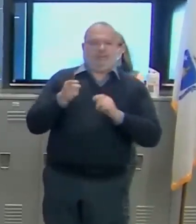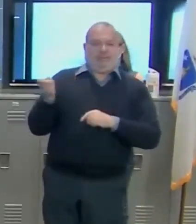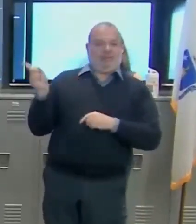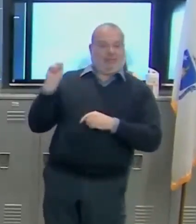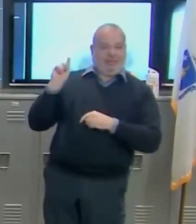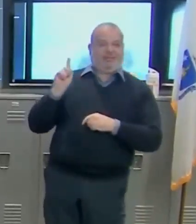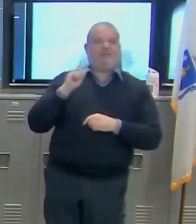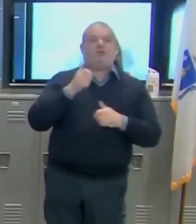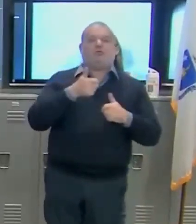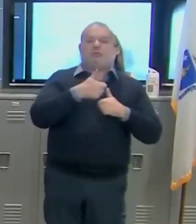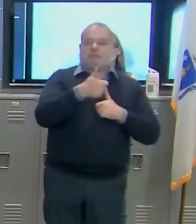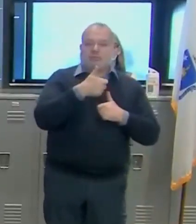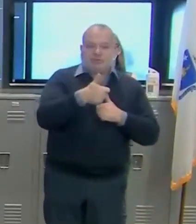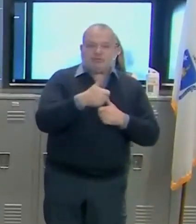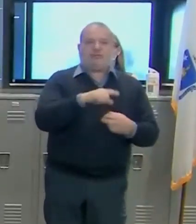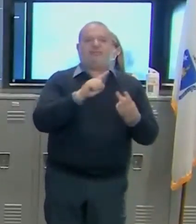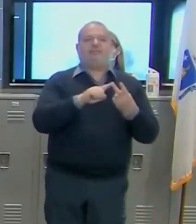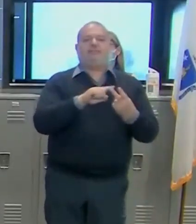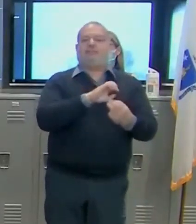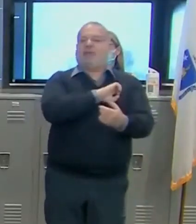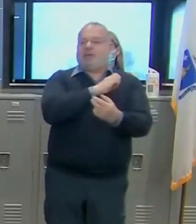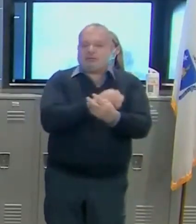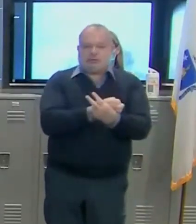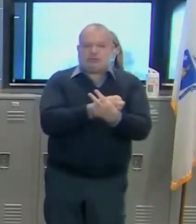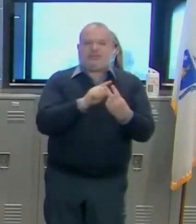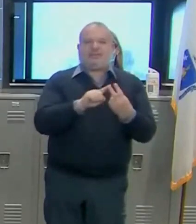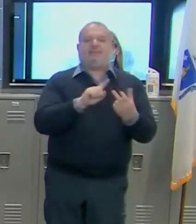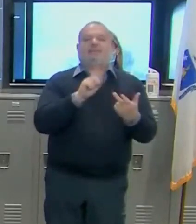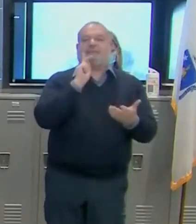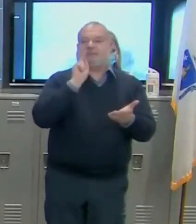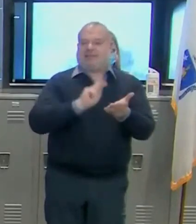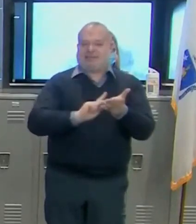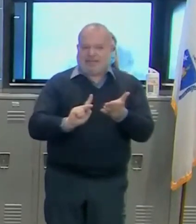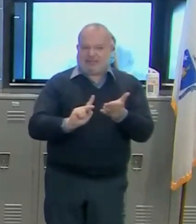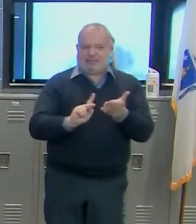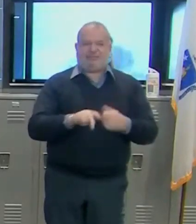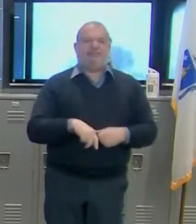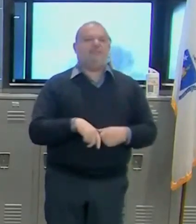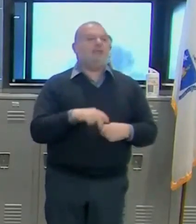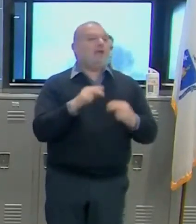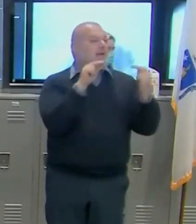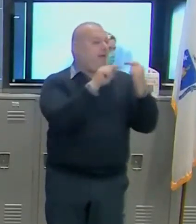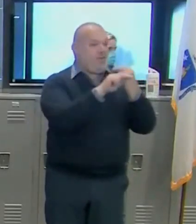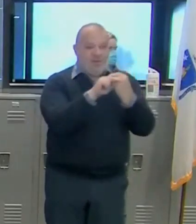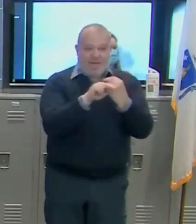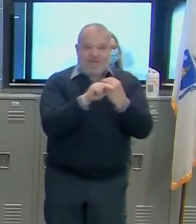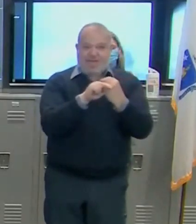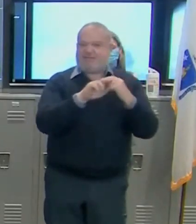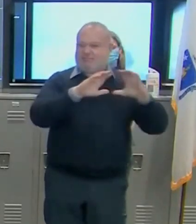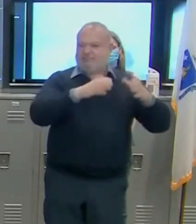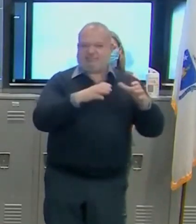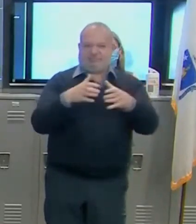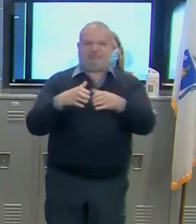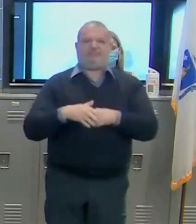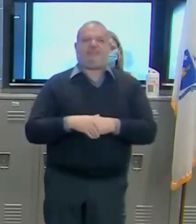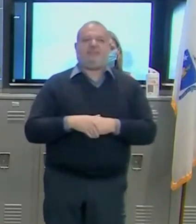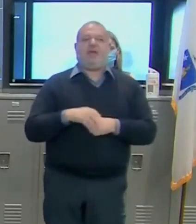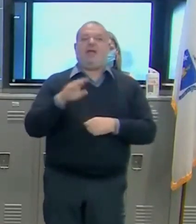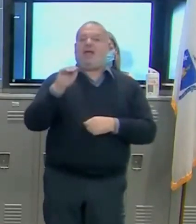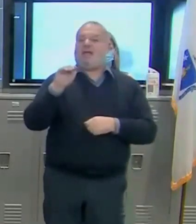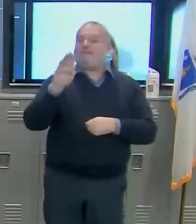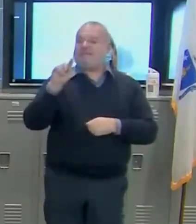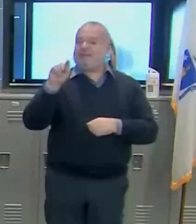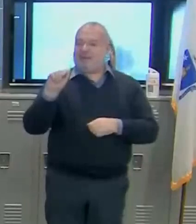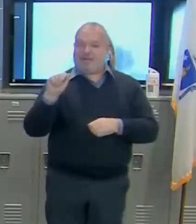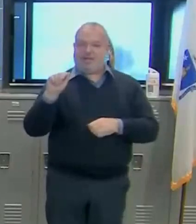Energy and Environmental Affairs Secretary Theo Haridis, Highway Administrator John Gulliver, MBTA General Manager Steve